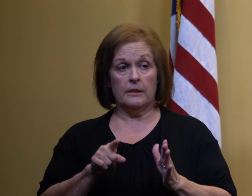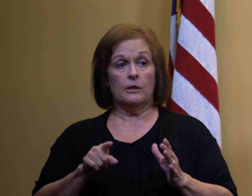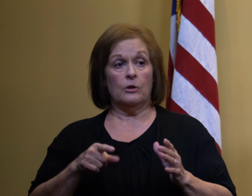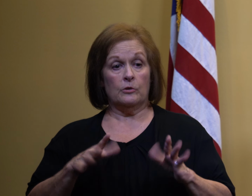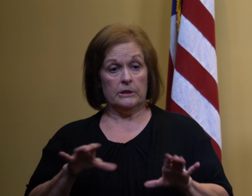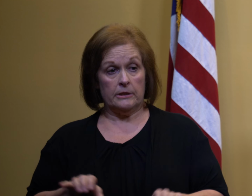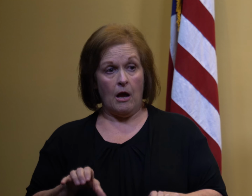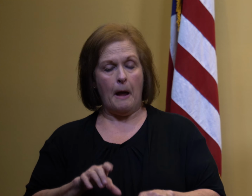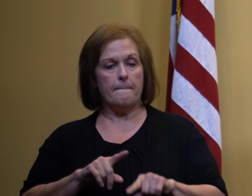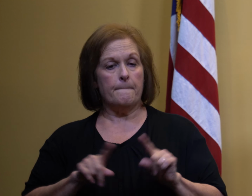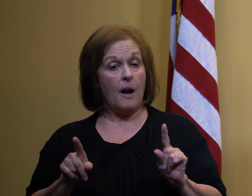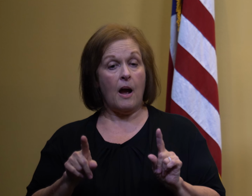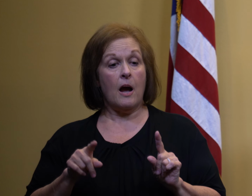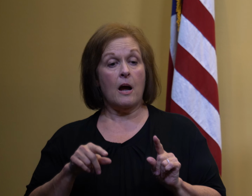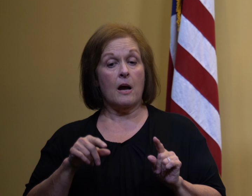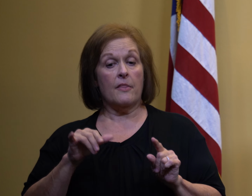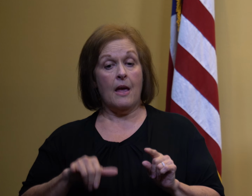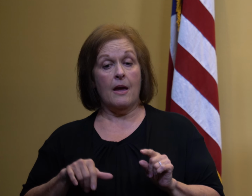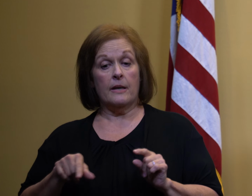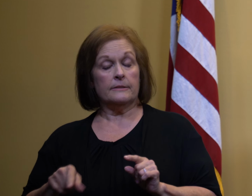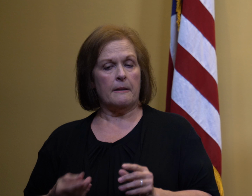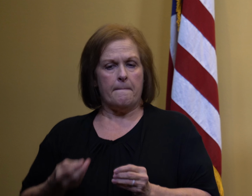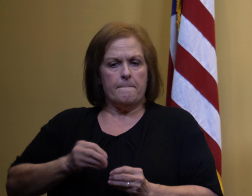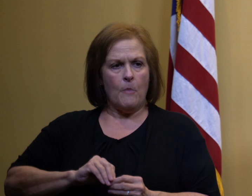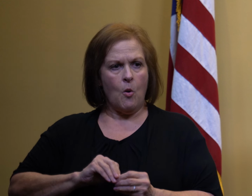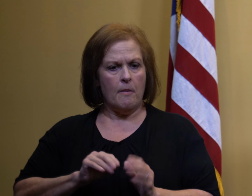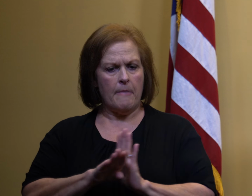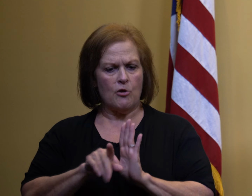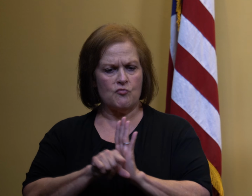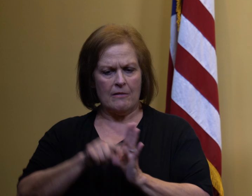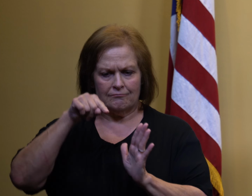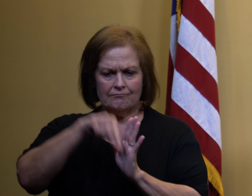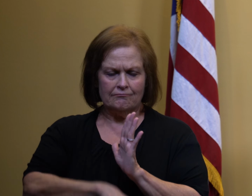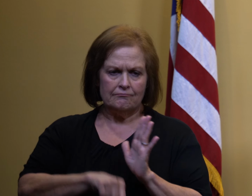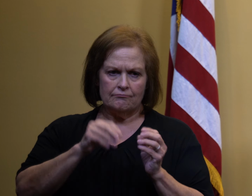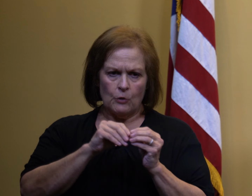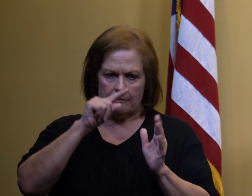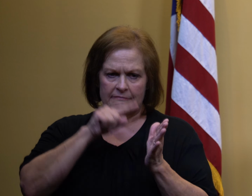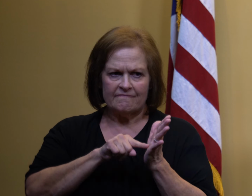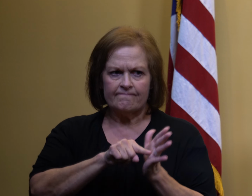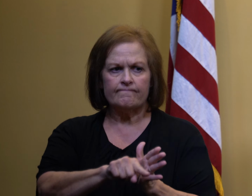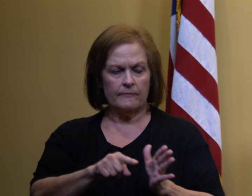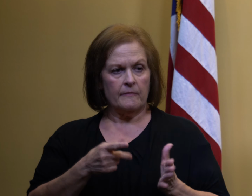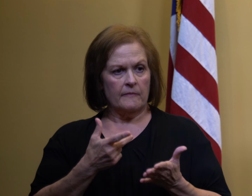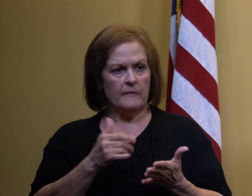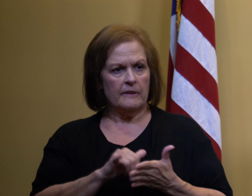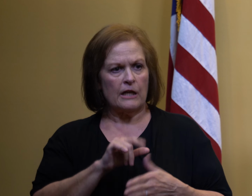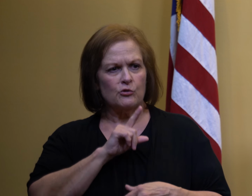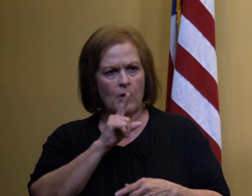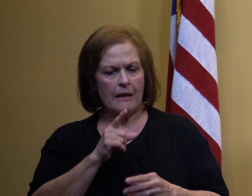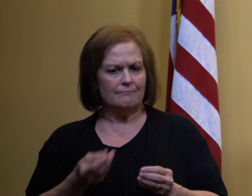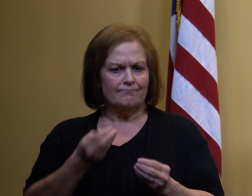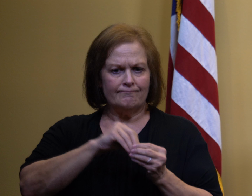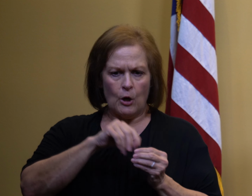were done, but this is a deeper level of an evaluation and a background. And so that is my understanding. It's really going